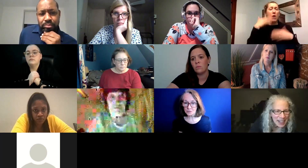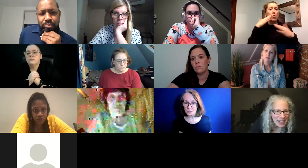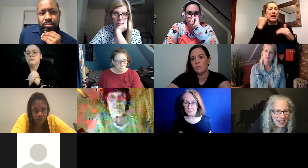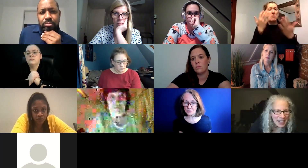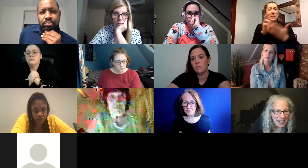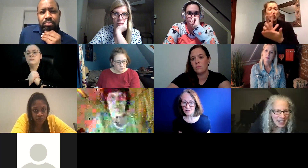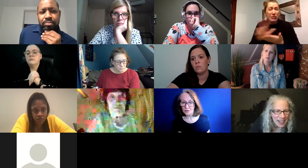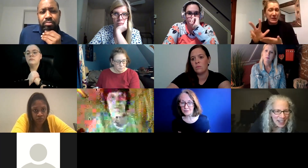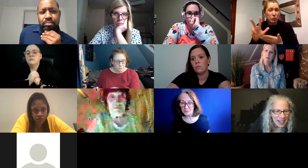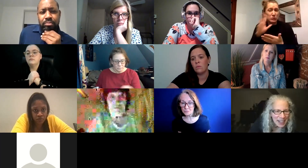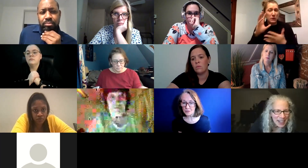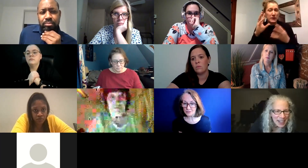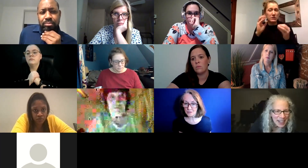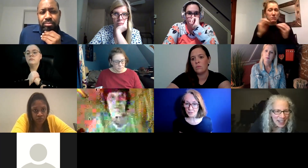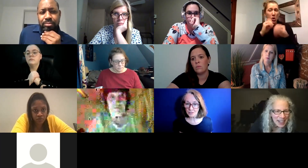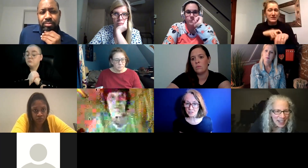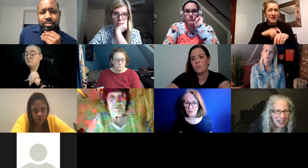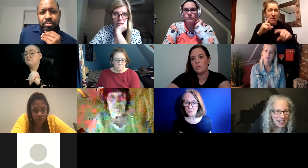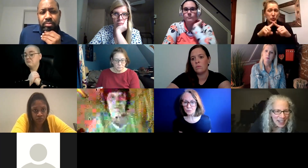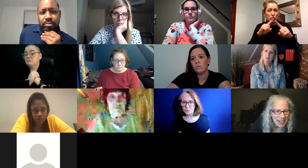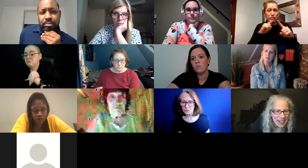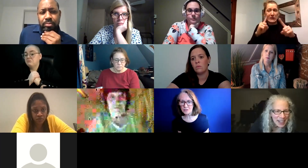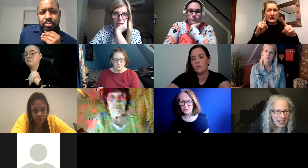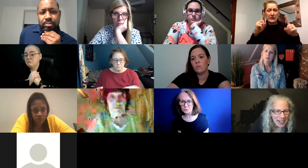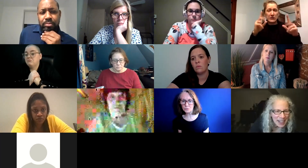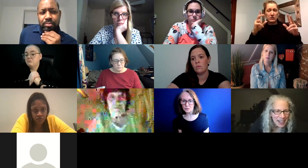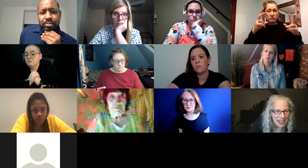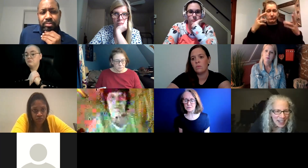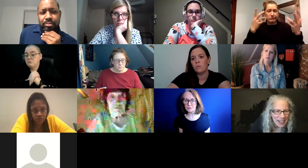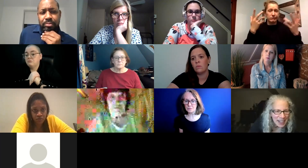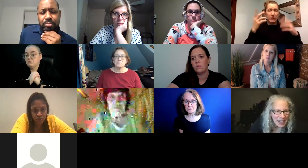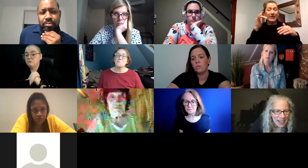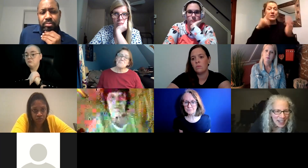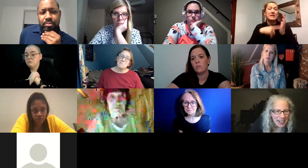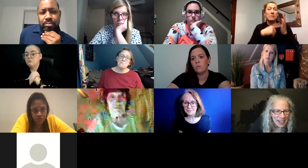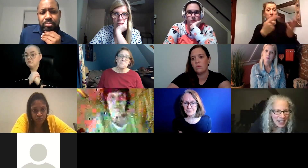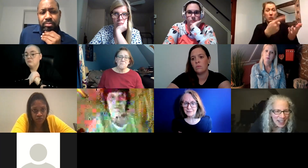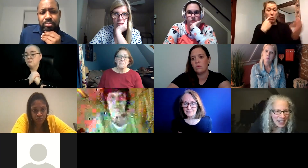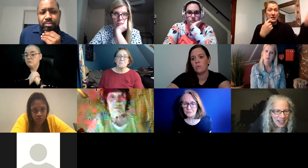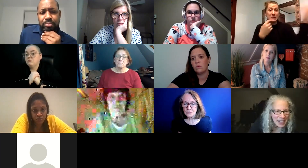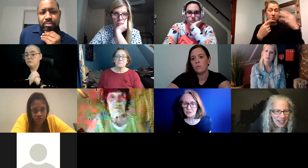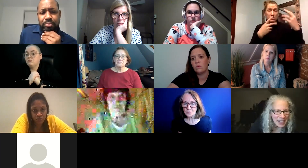us all have this be on the same page. What if we say 3 weeks? For